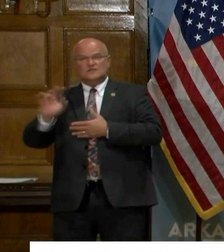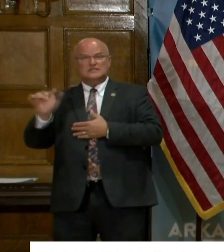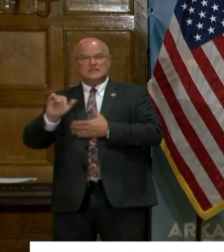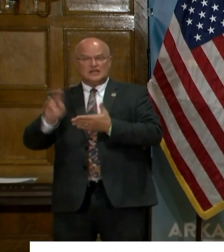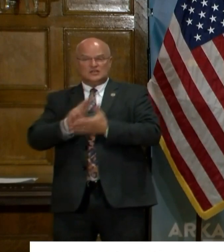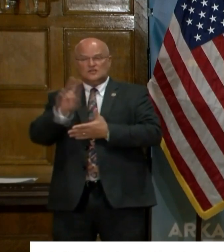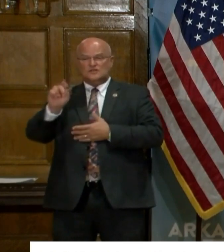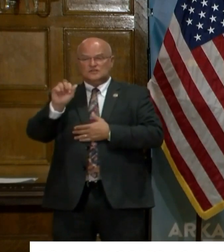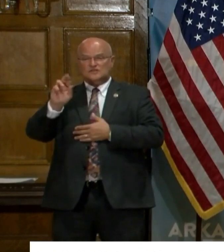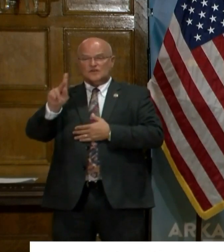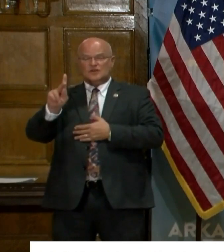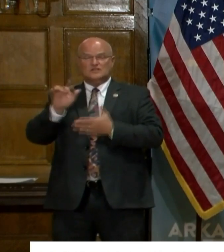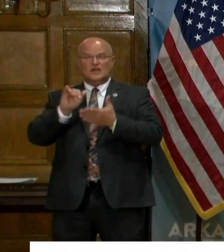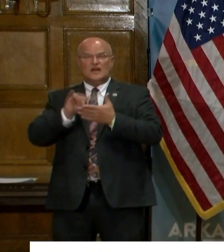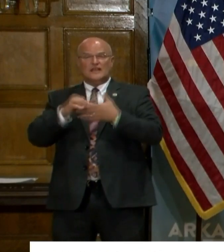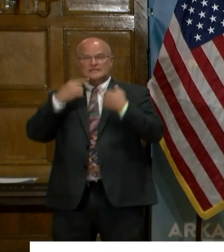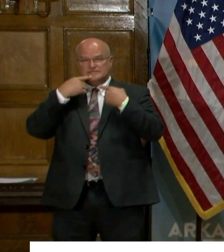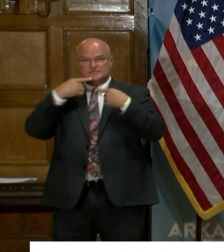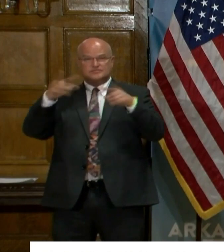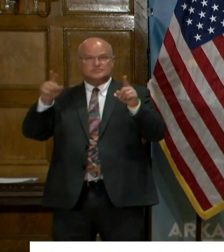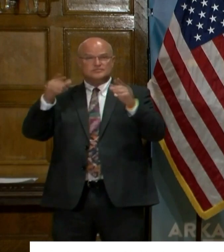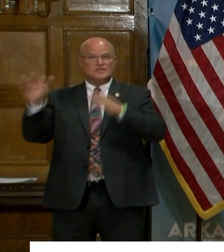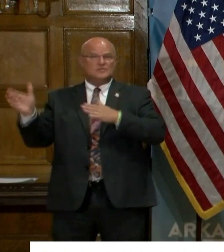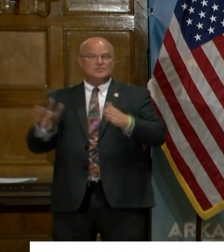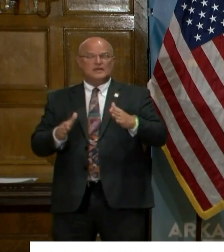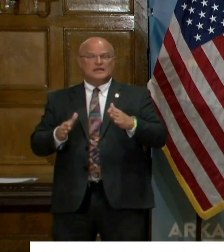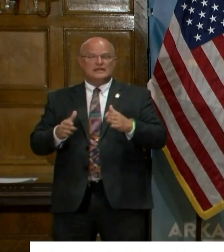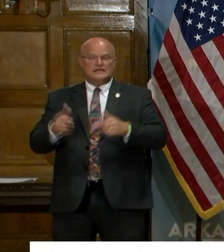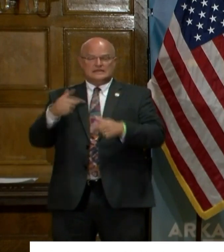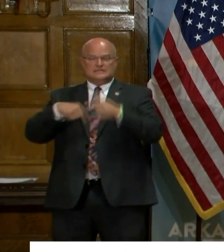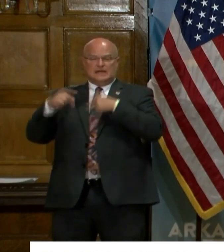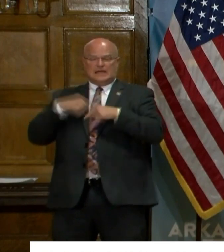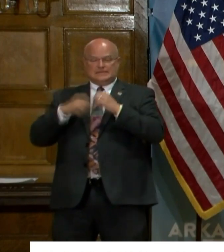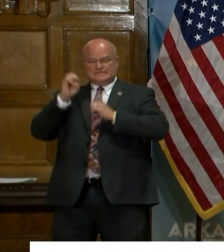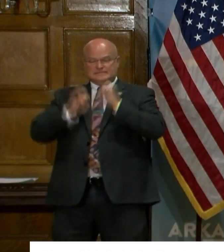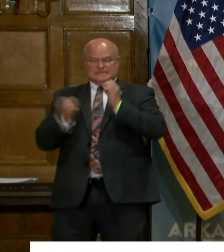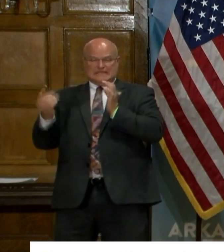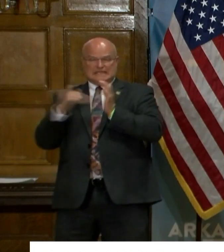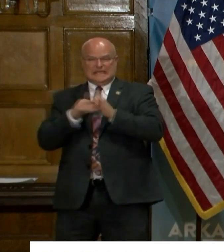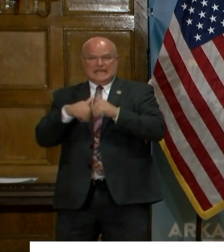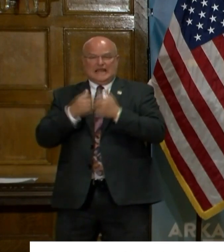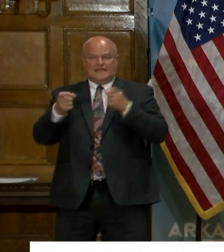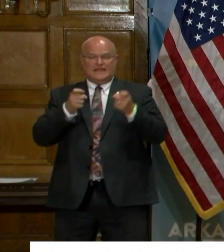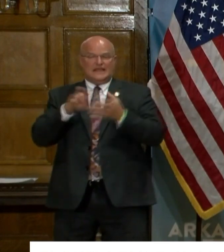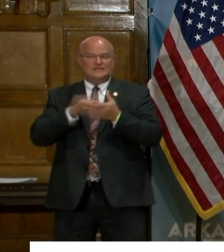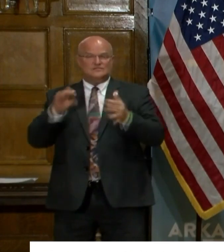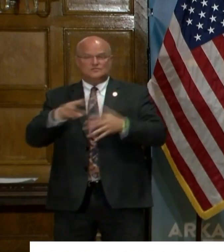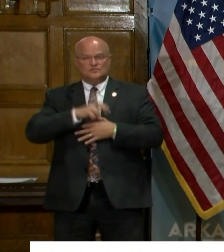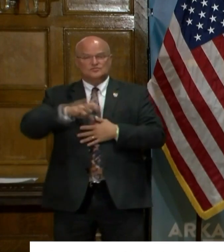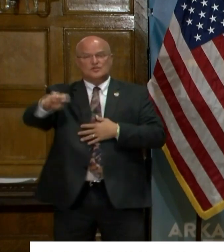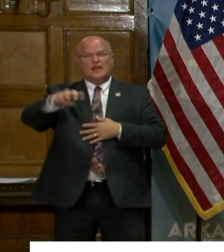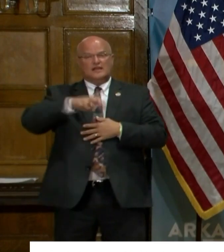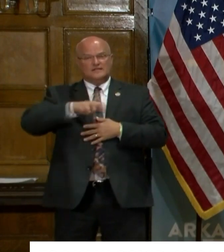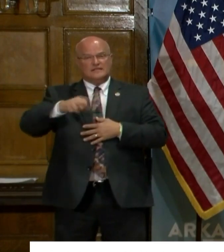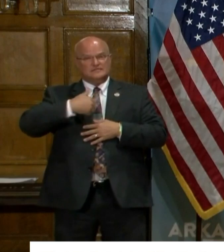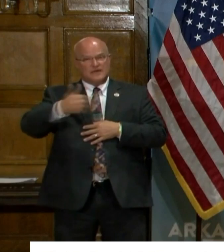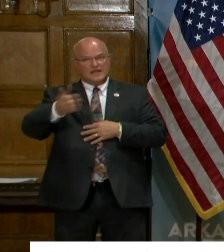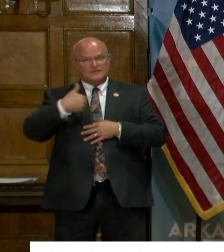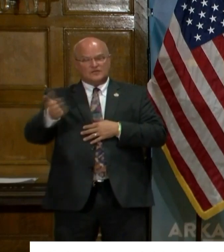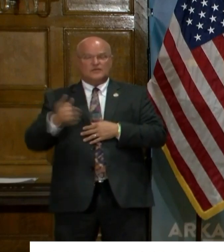the University of Arkansas that have already issued their plan perhaps reevaluate in terms of how they handle students traveling to and from those